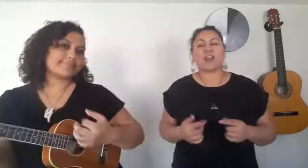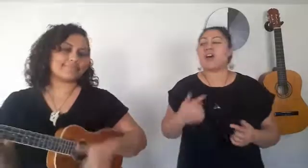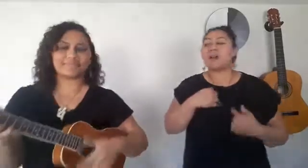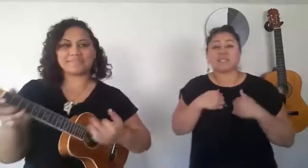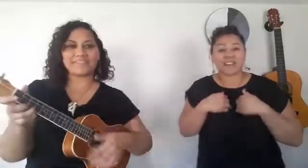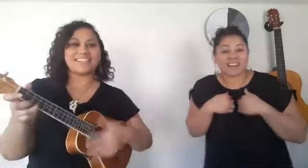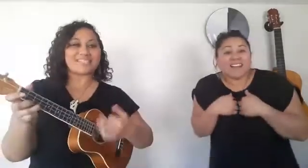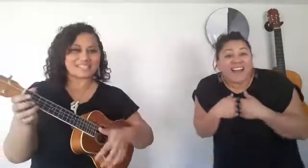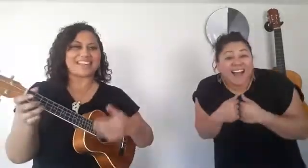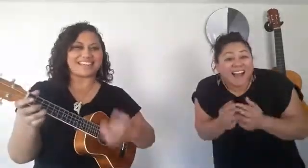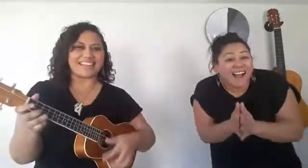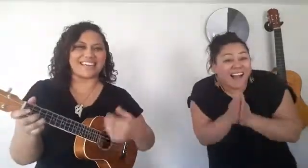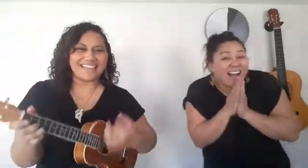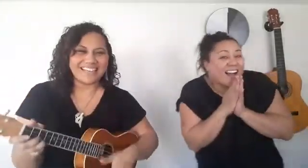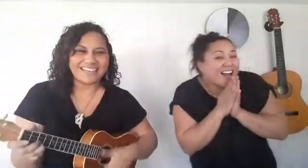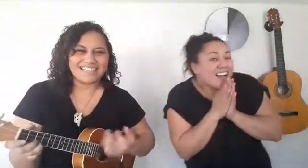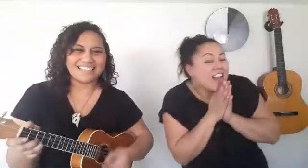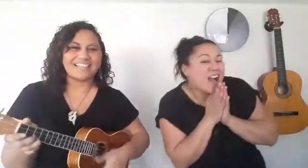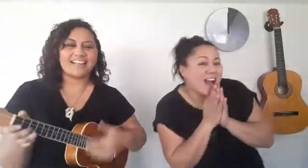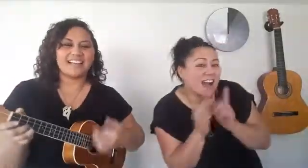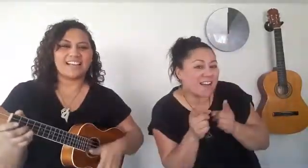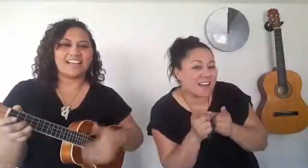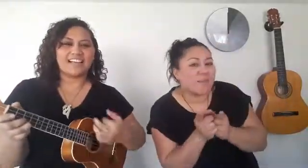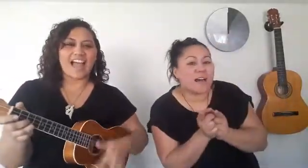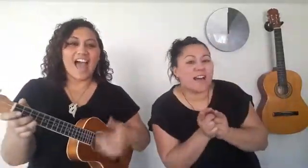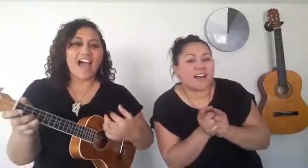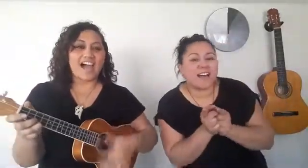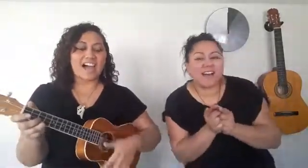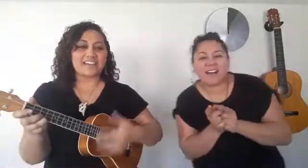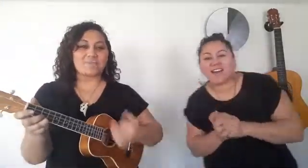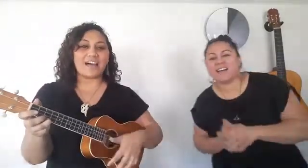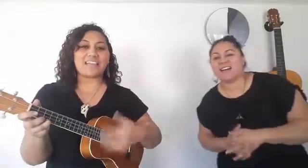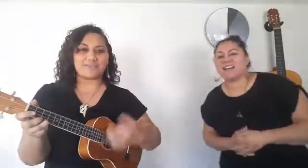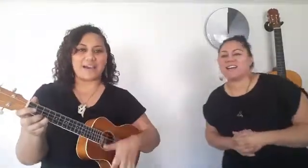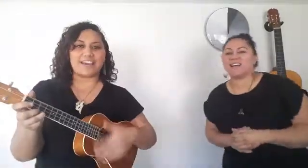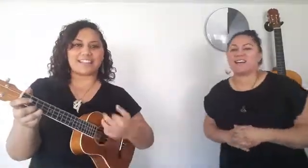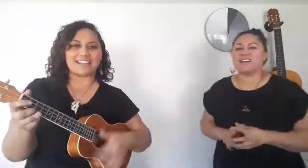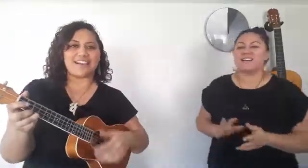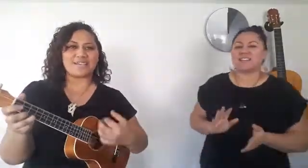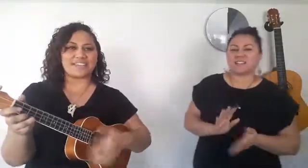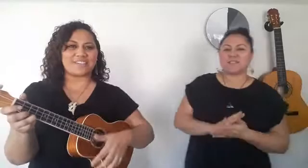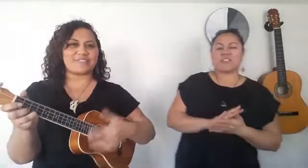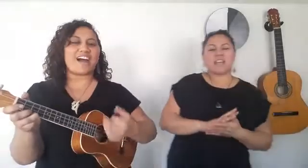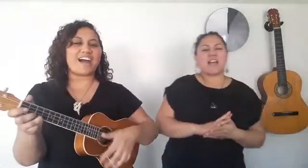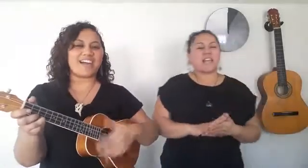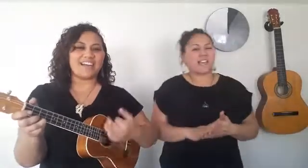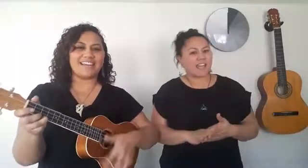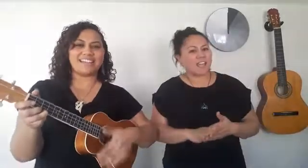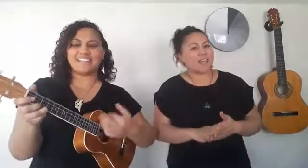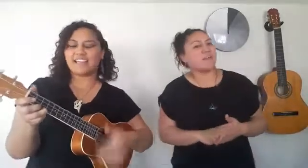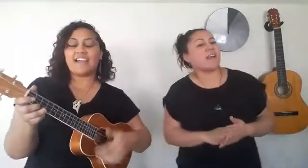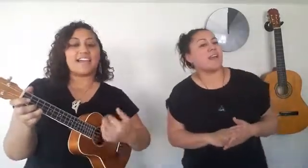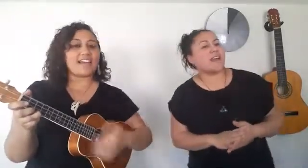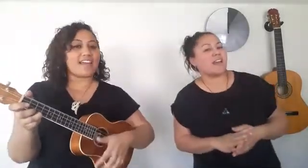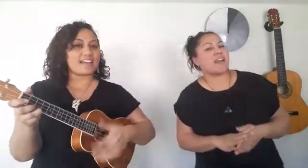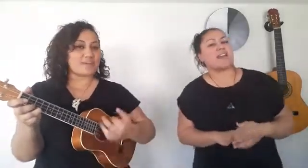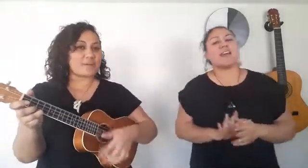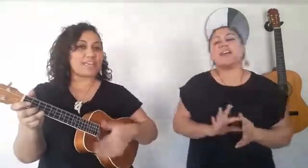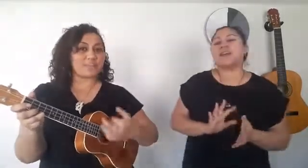I'm starting. You're starting here. Aha ma na tara tau na wha. E heke me ne